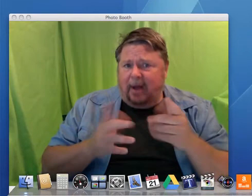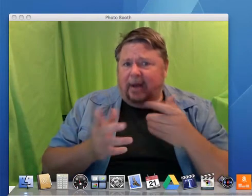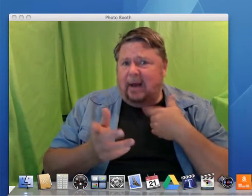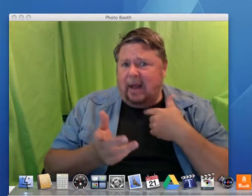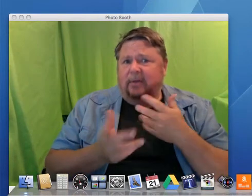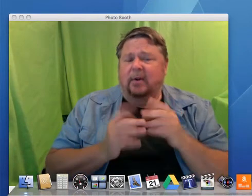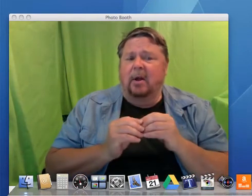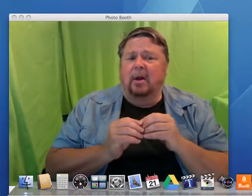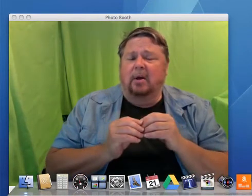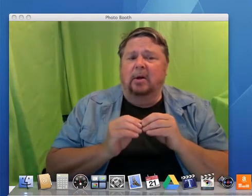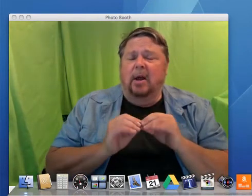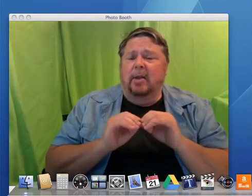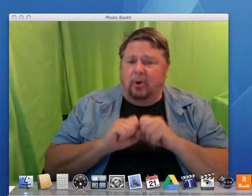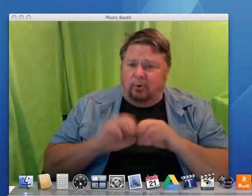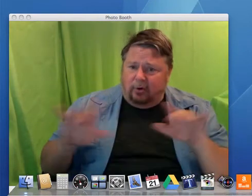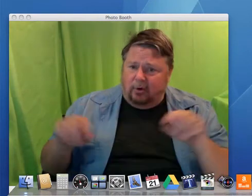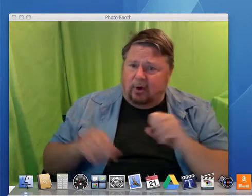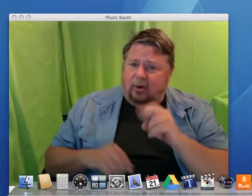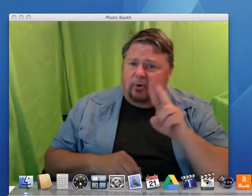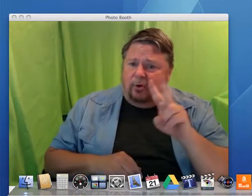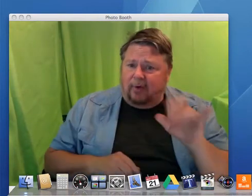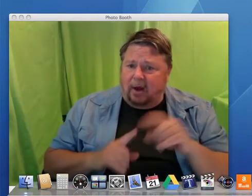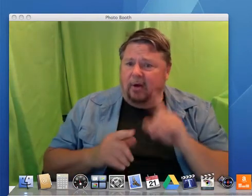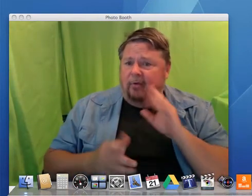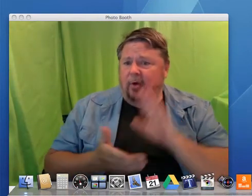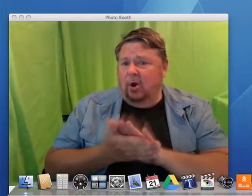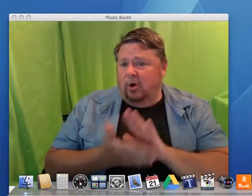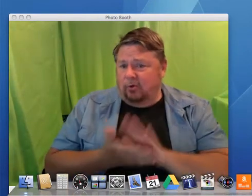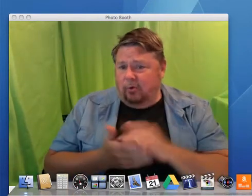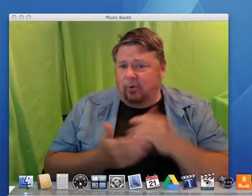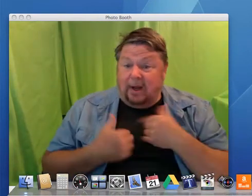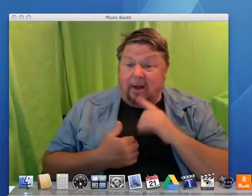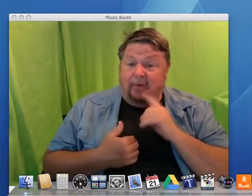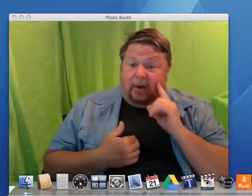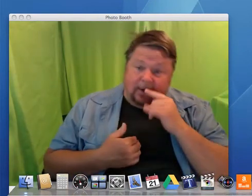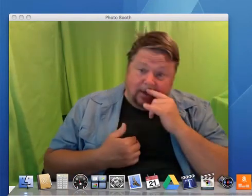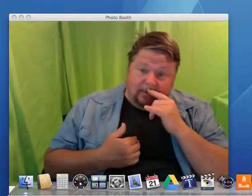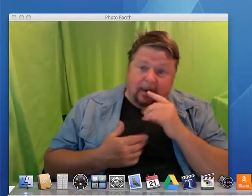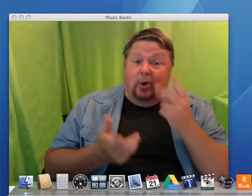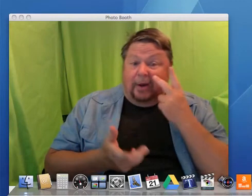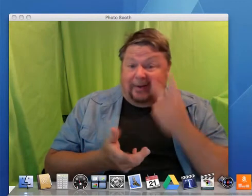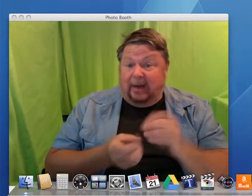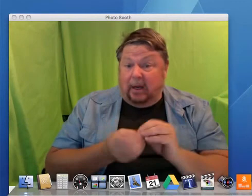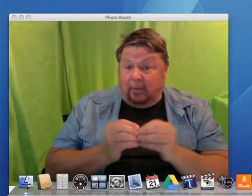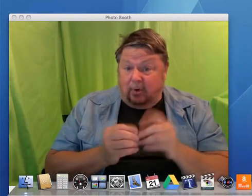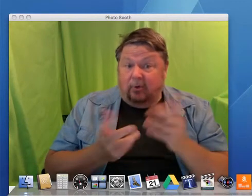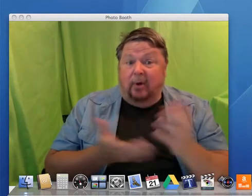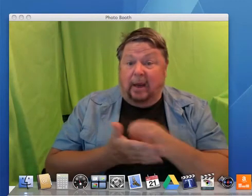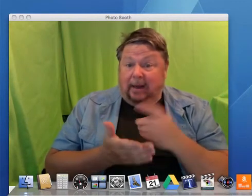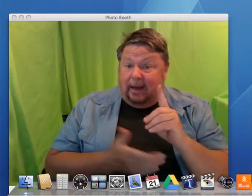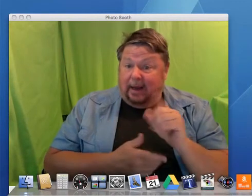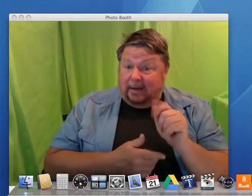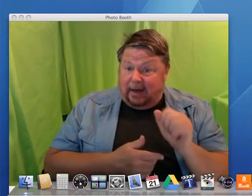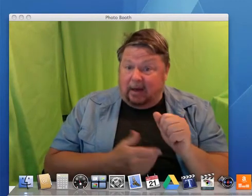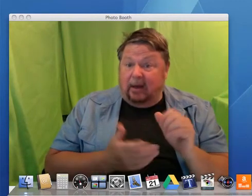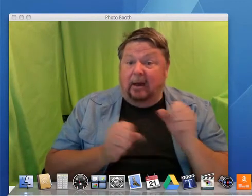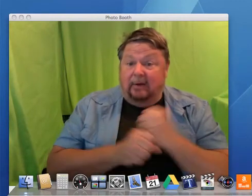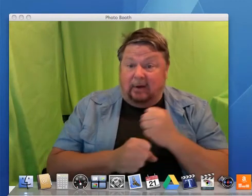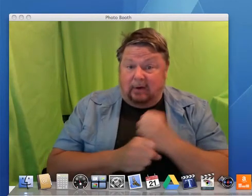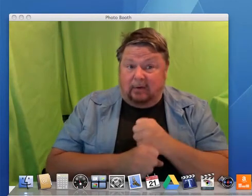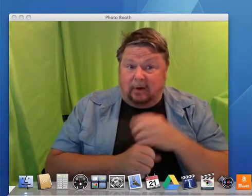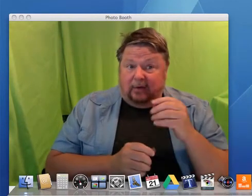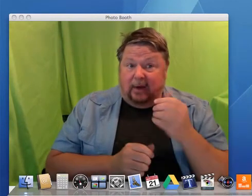But it has they do a survey of schools that have deaf kids. You can see numbers. You can get data